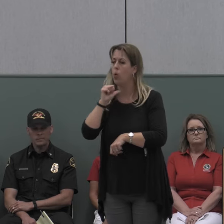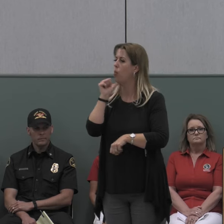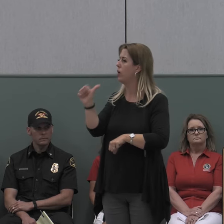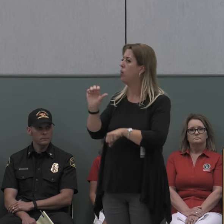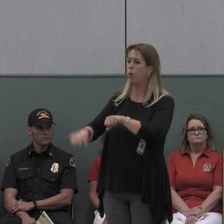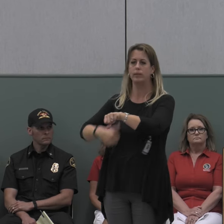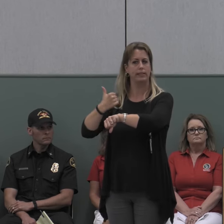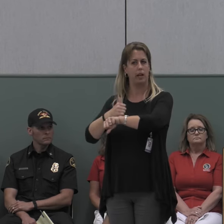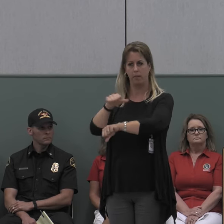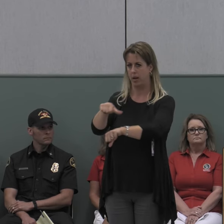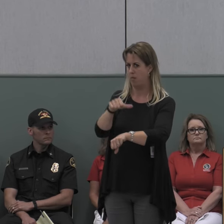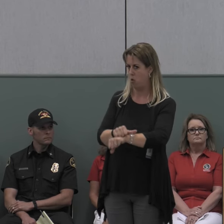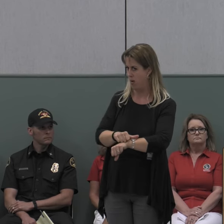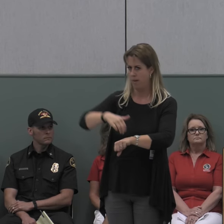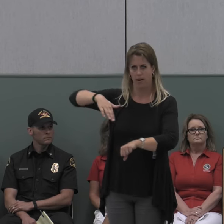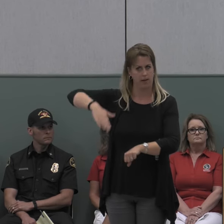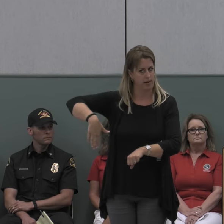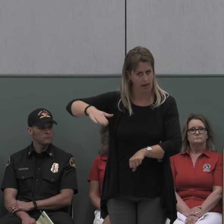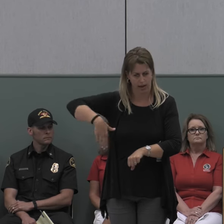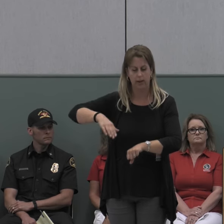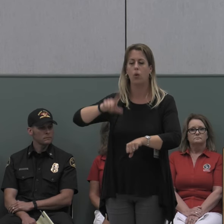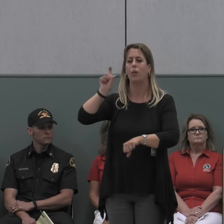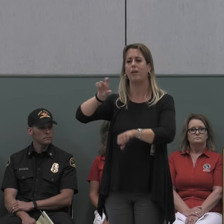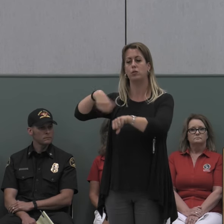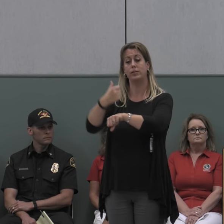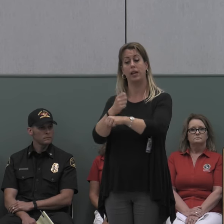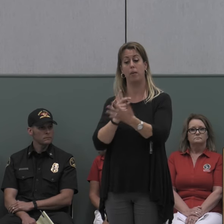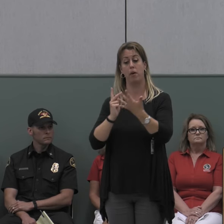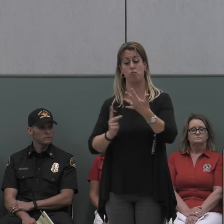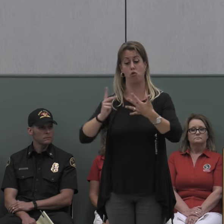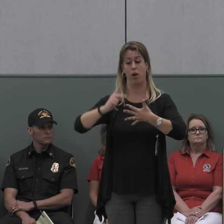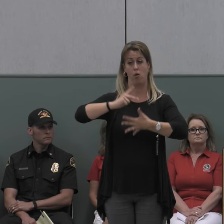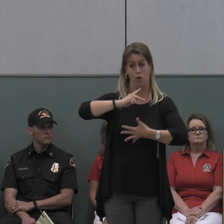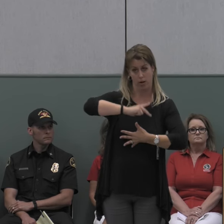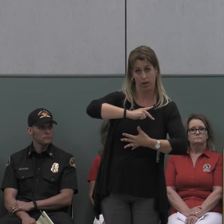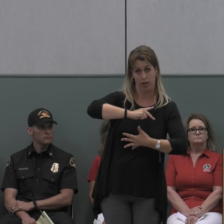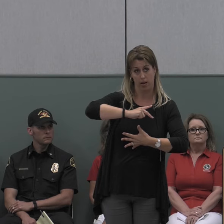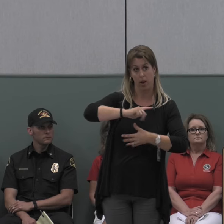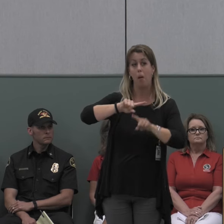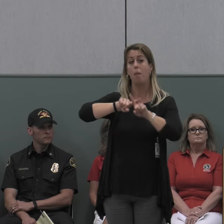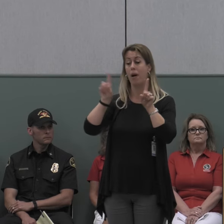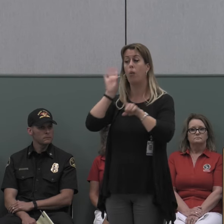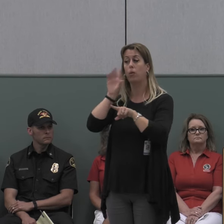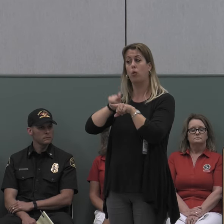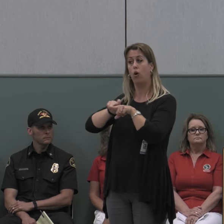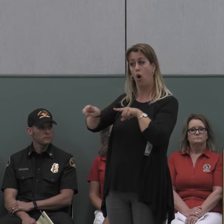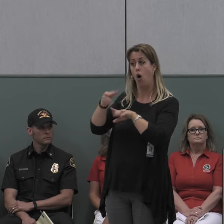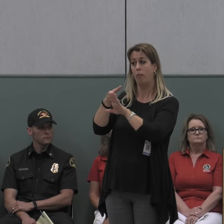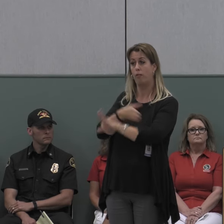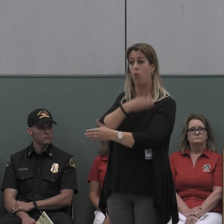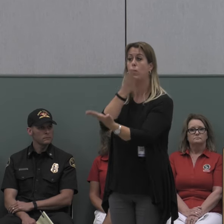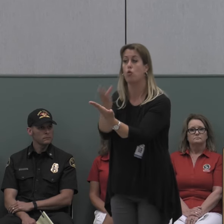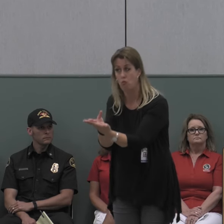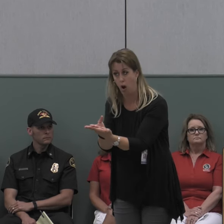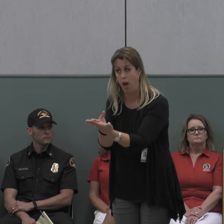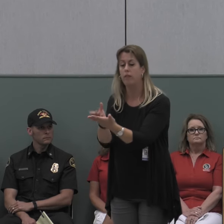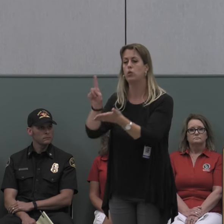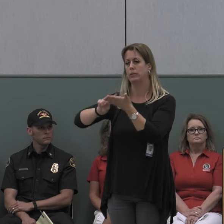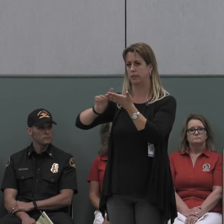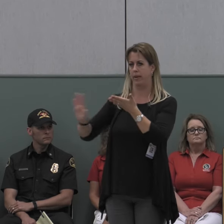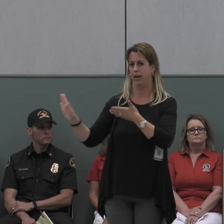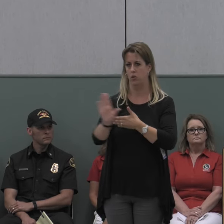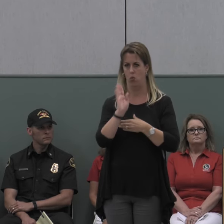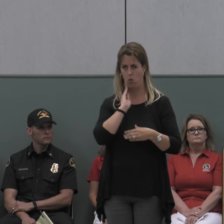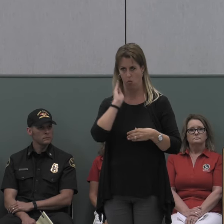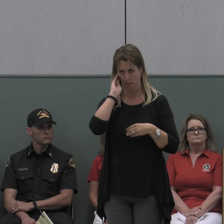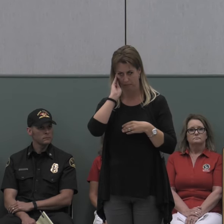it by priority, but you will be called before we do come out and do it. Does that make sense what I'm saying? All right. If